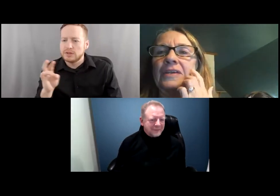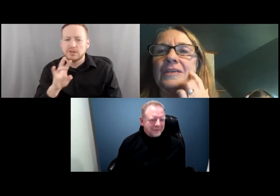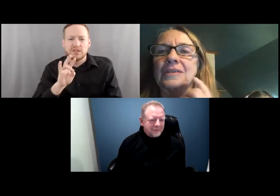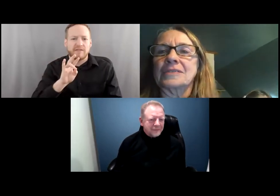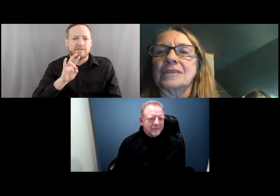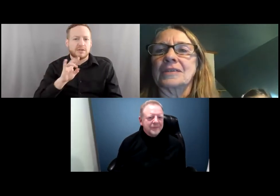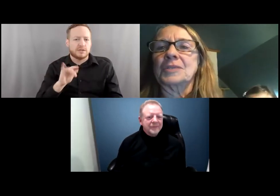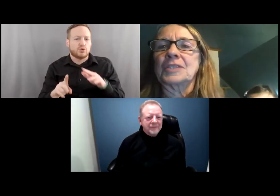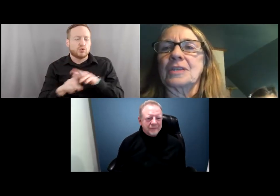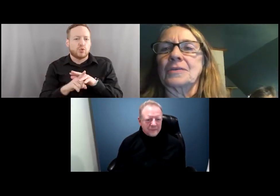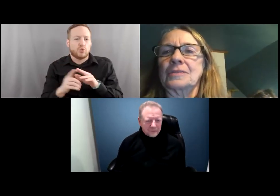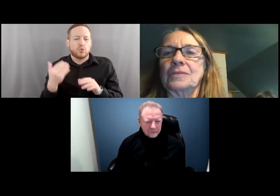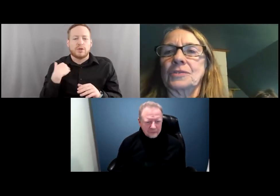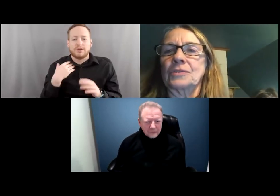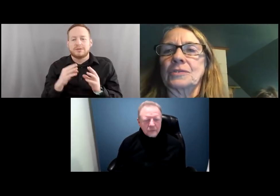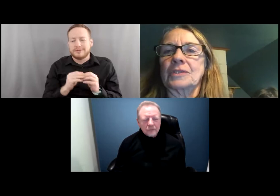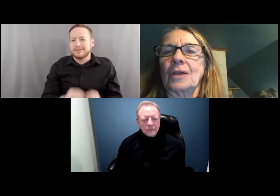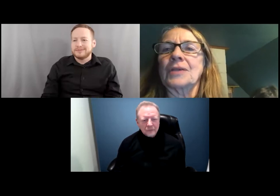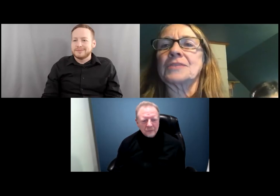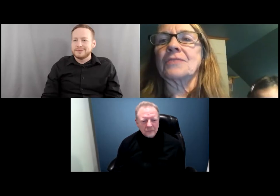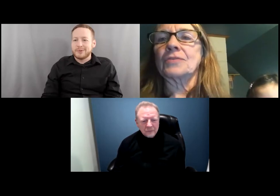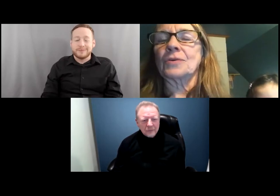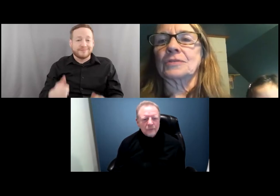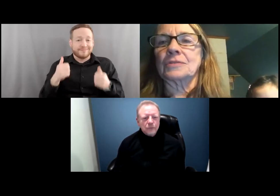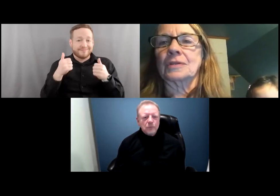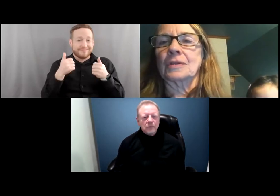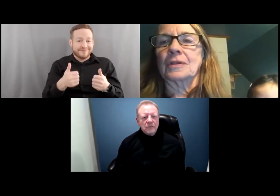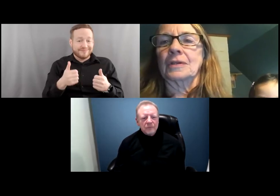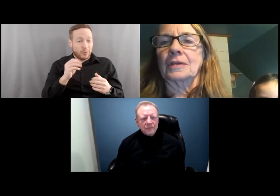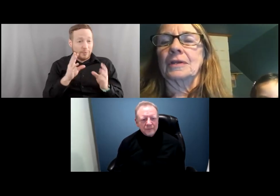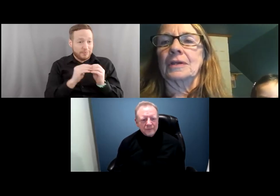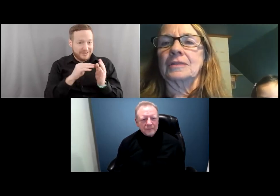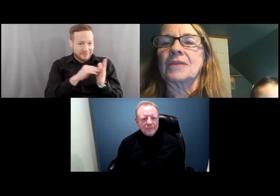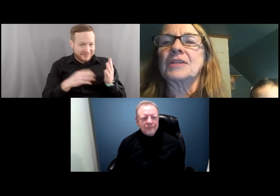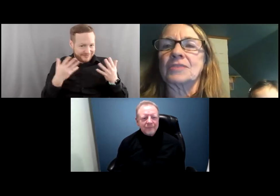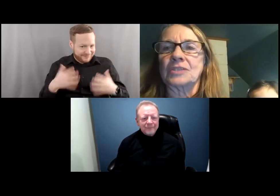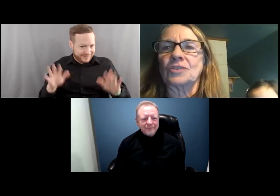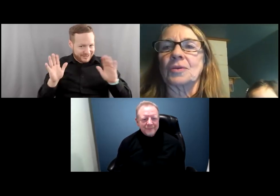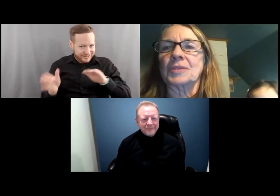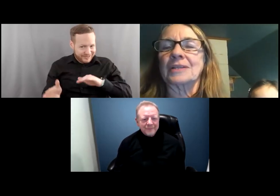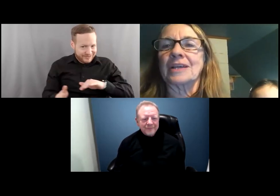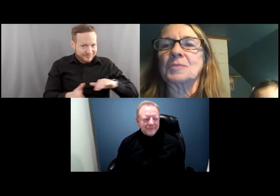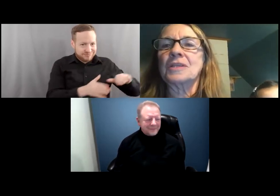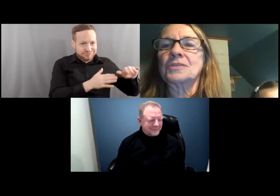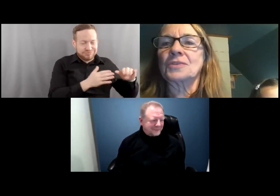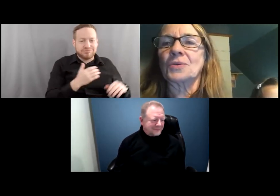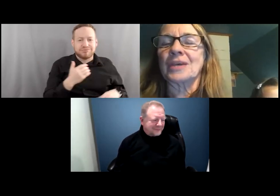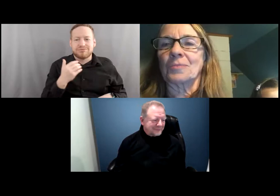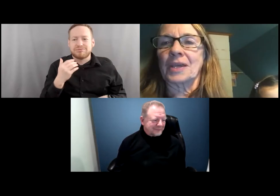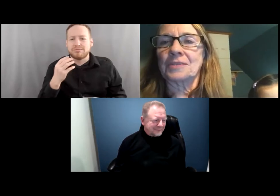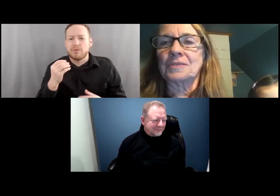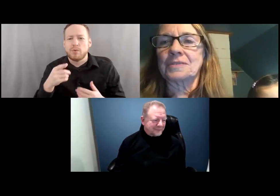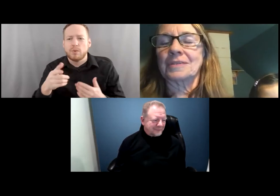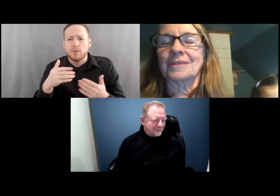All right, let's see. Let me just count those votes. Yeah, we have 7 votes. 7 of us showed up at that last meeting, so